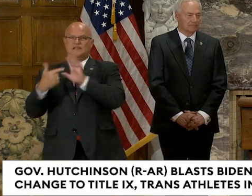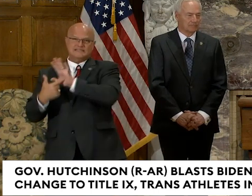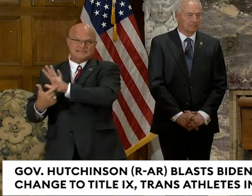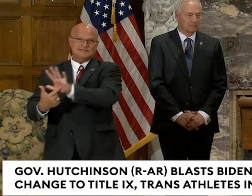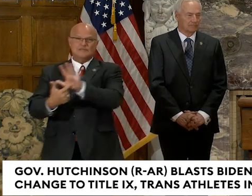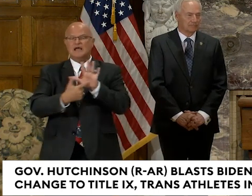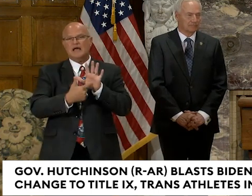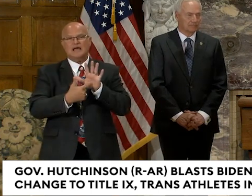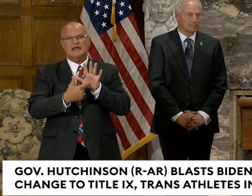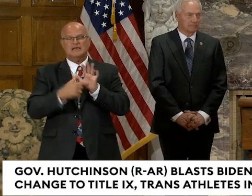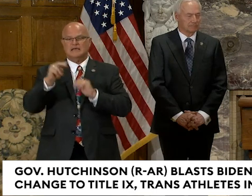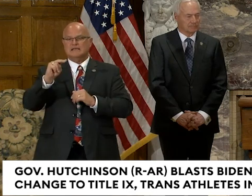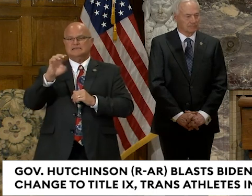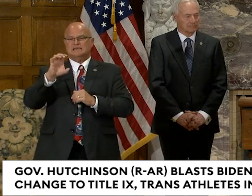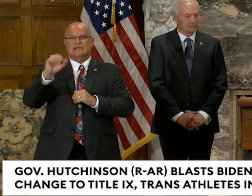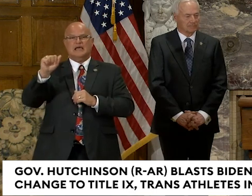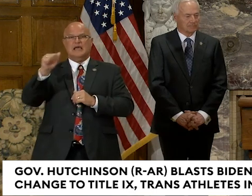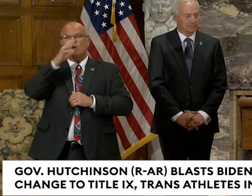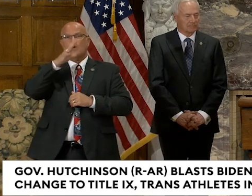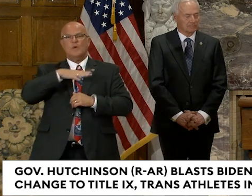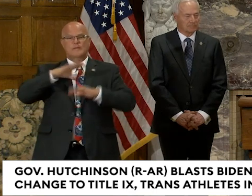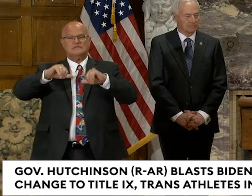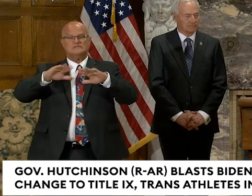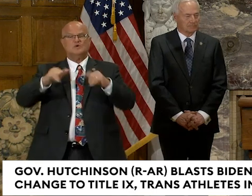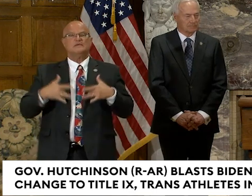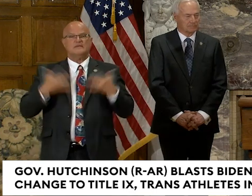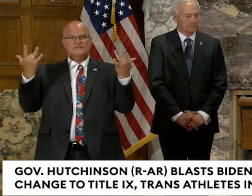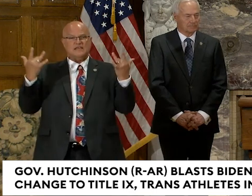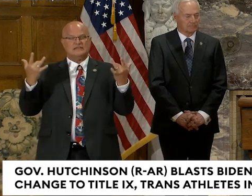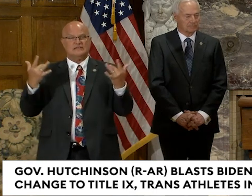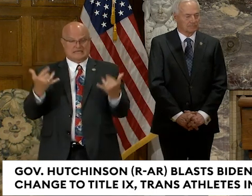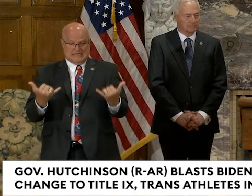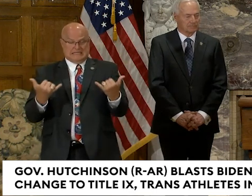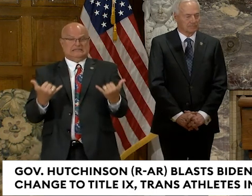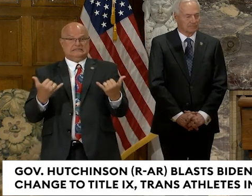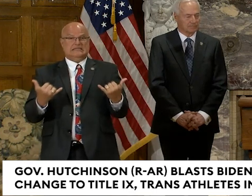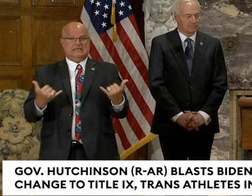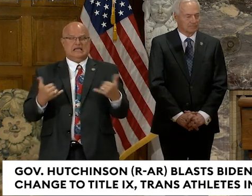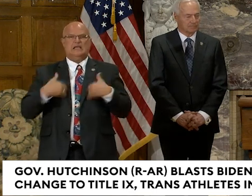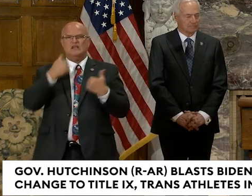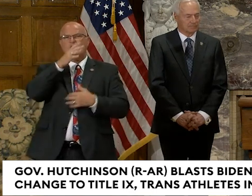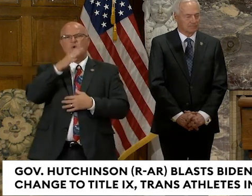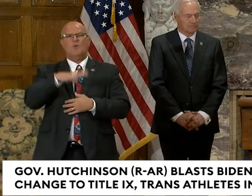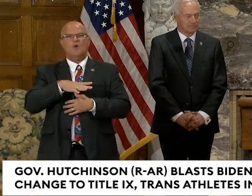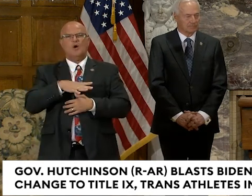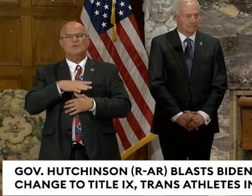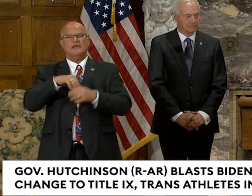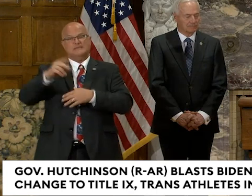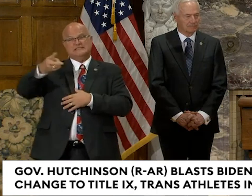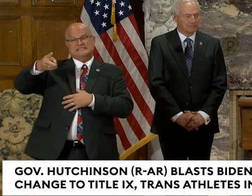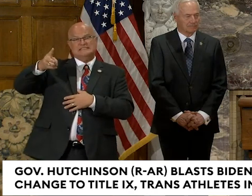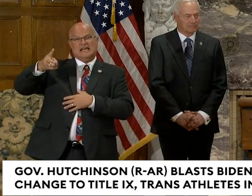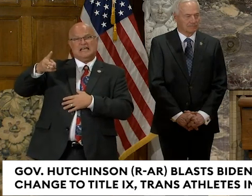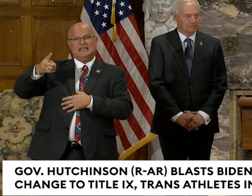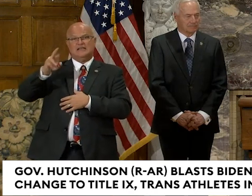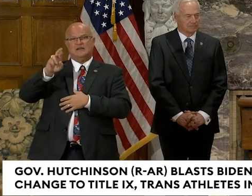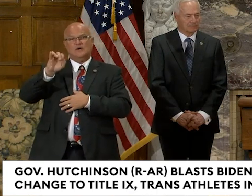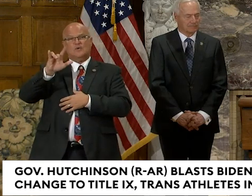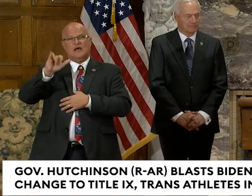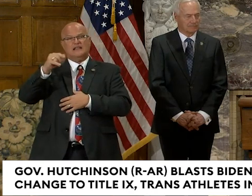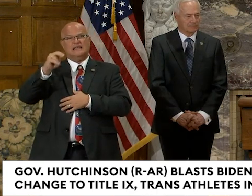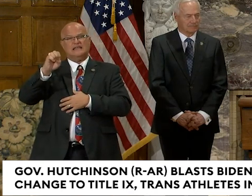display in the NCAA women's swimming event. And just today, the young woman who came in second, Riley